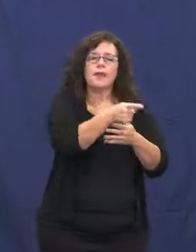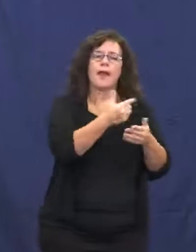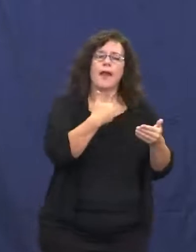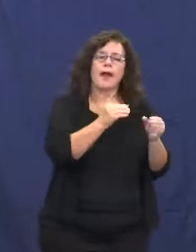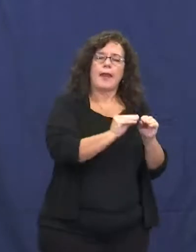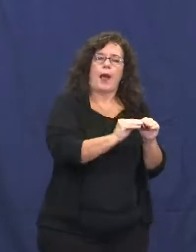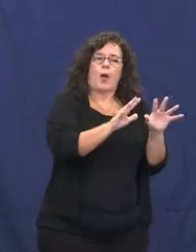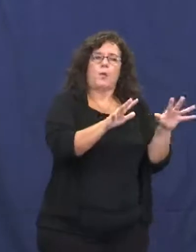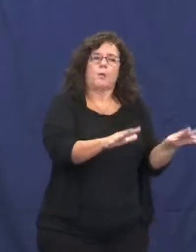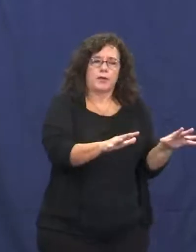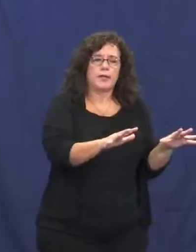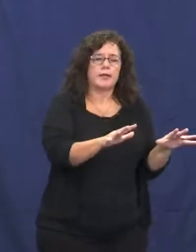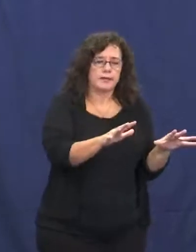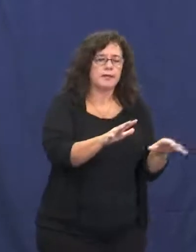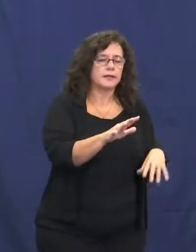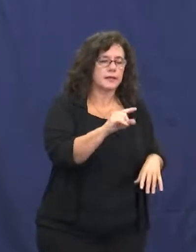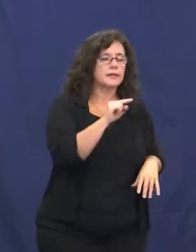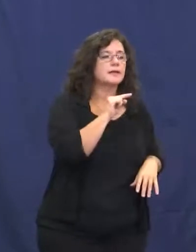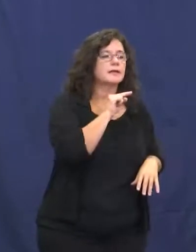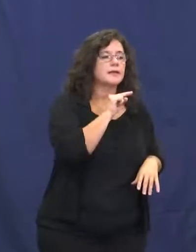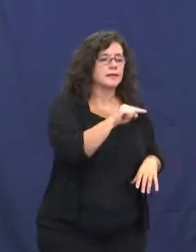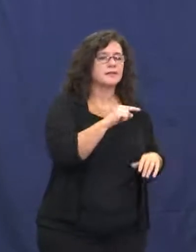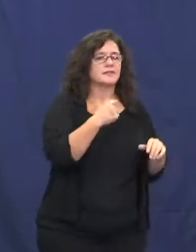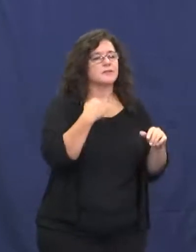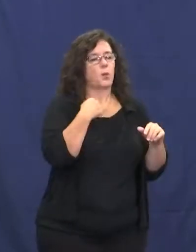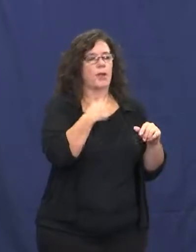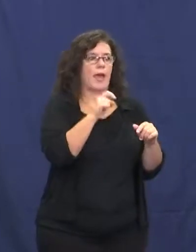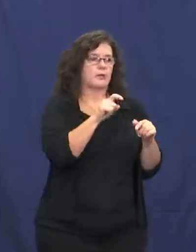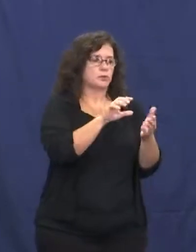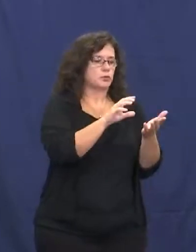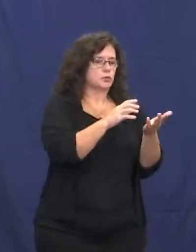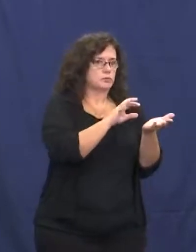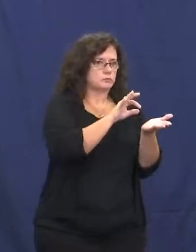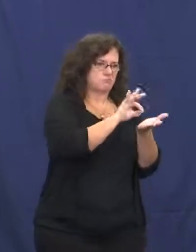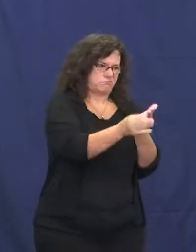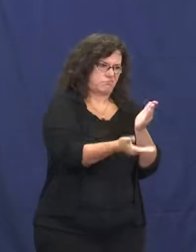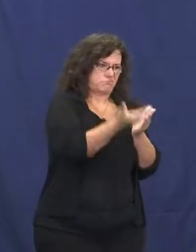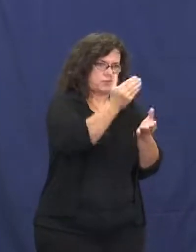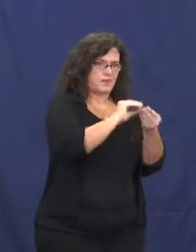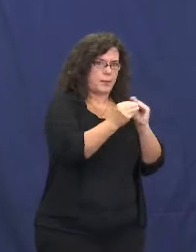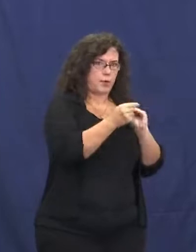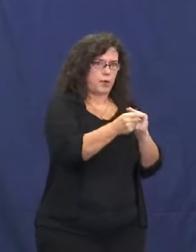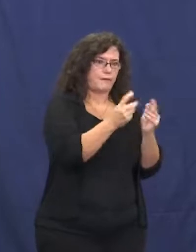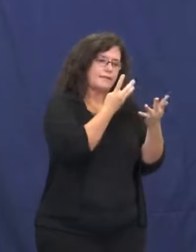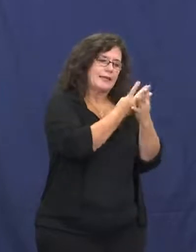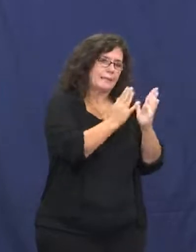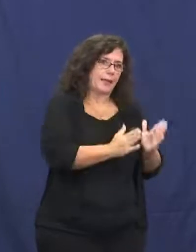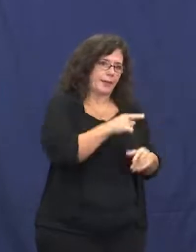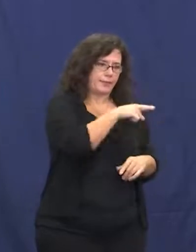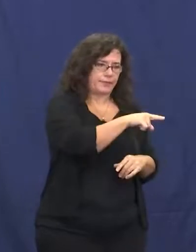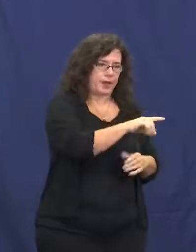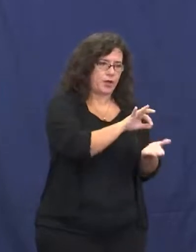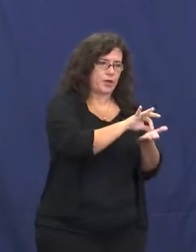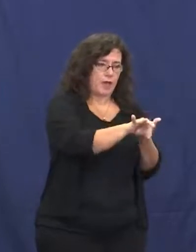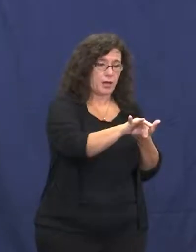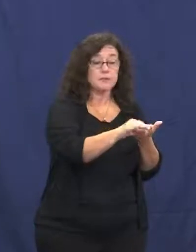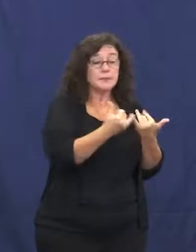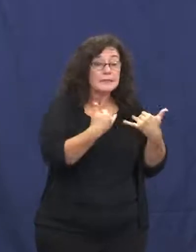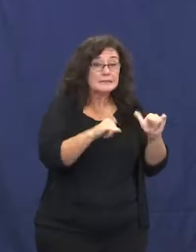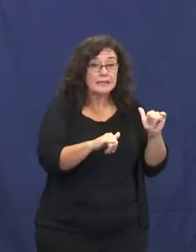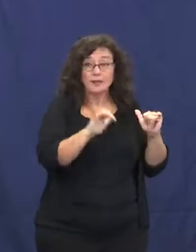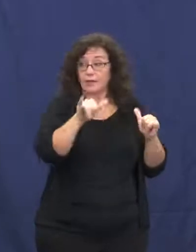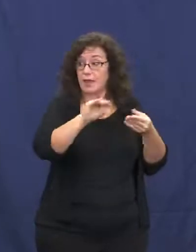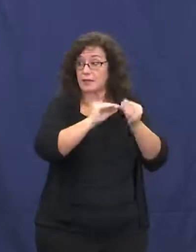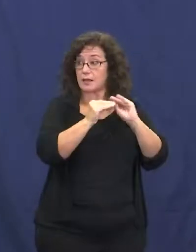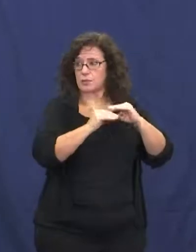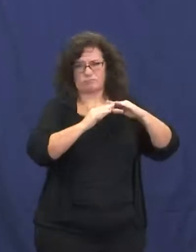our number of inmate counts. And so the percent, though, it's still under 1% of all our cases,